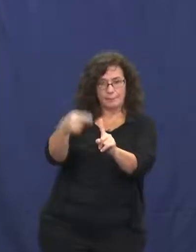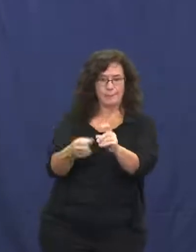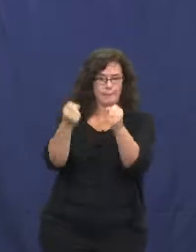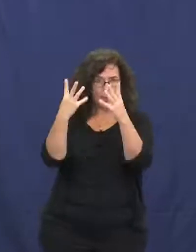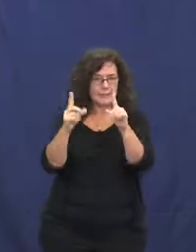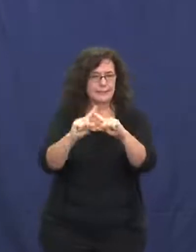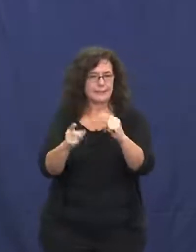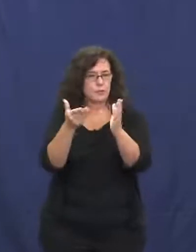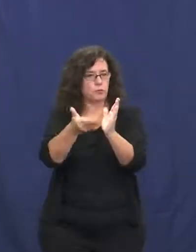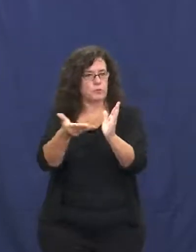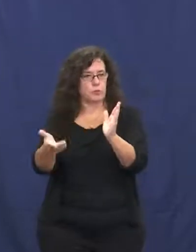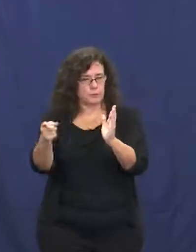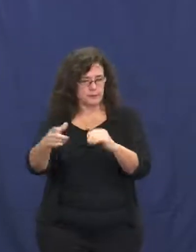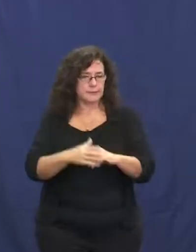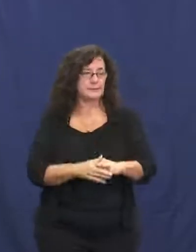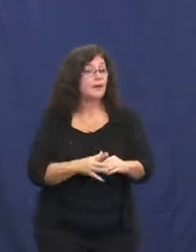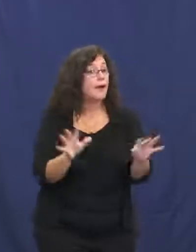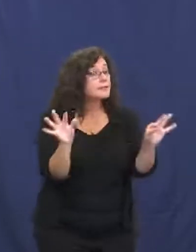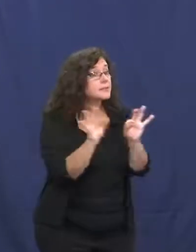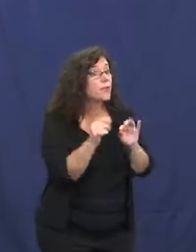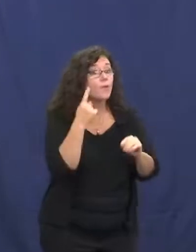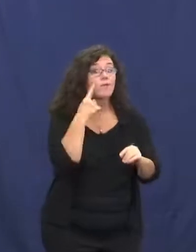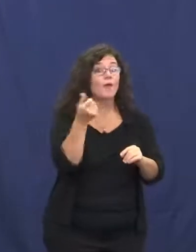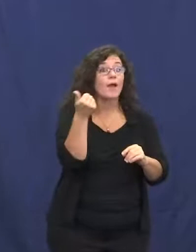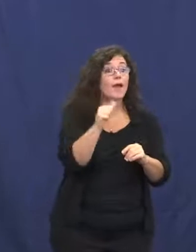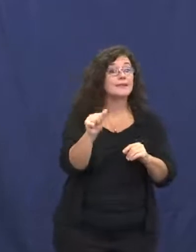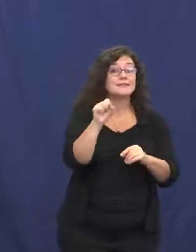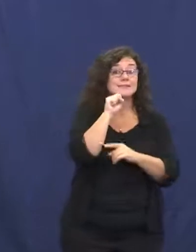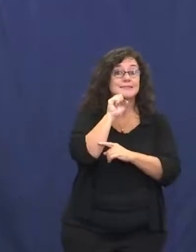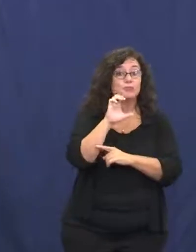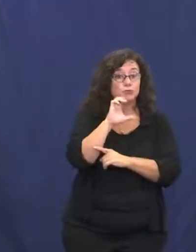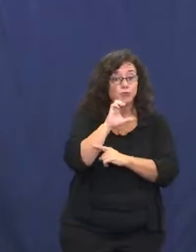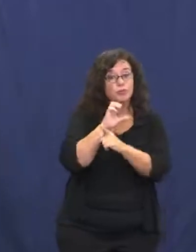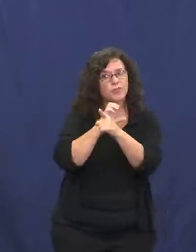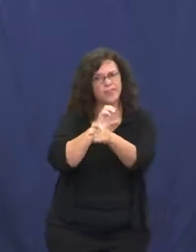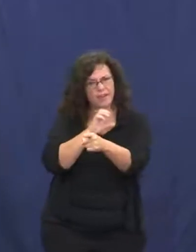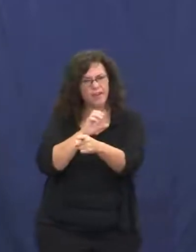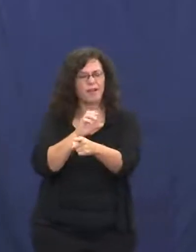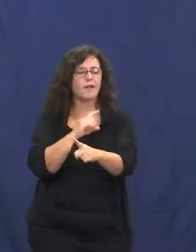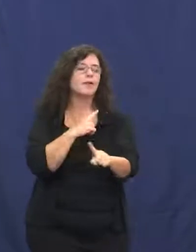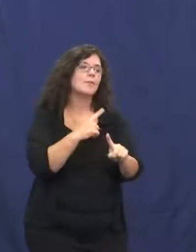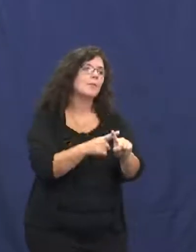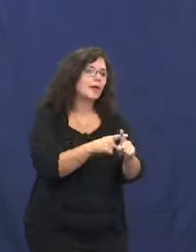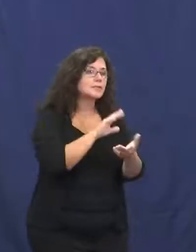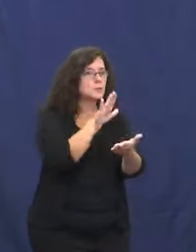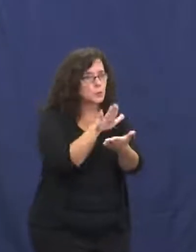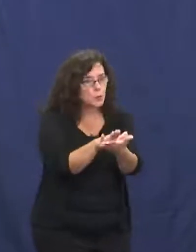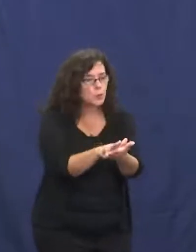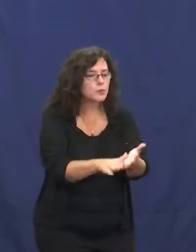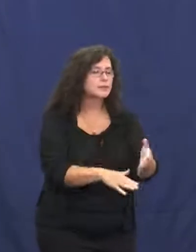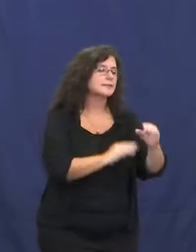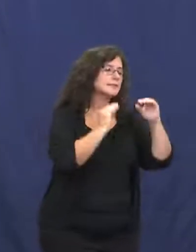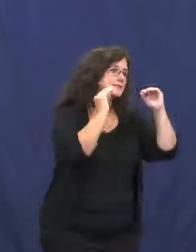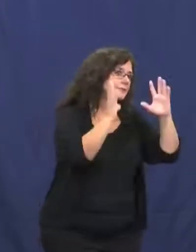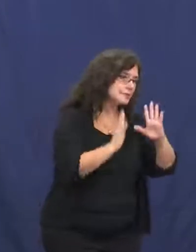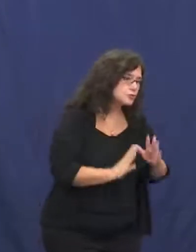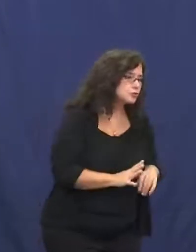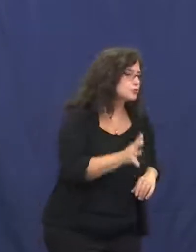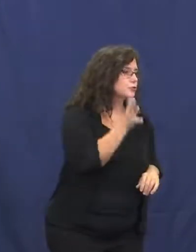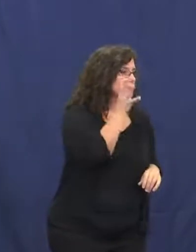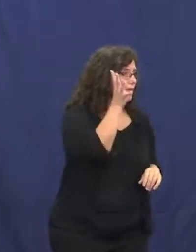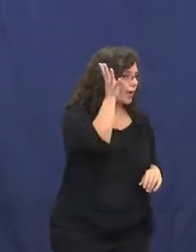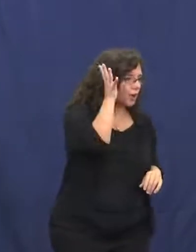to stay home. There's resources for them there, but also as we're talking about schools and teachers and parents and the stress